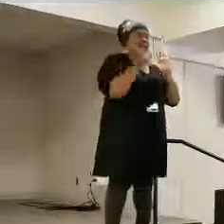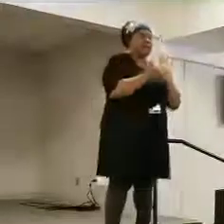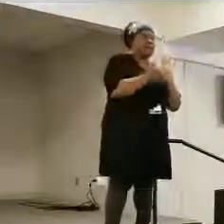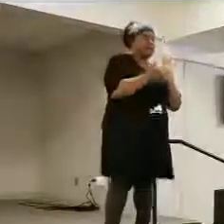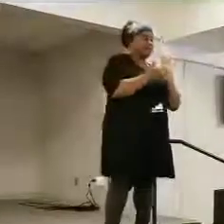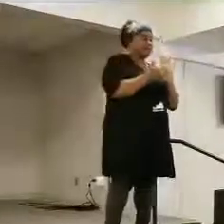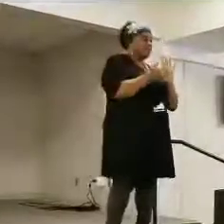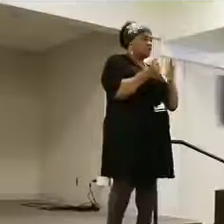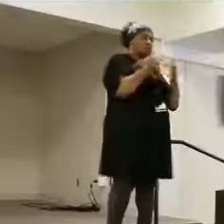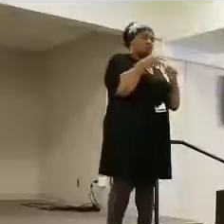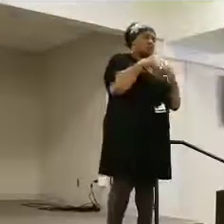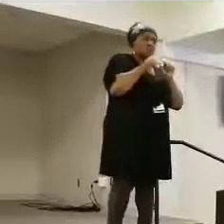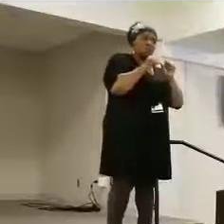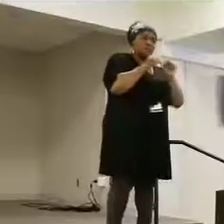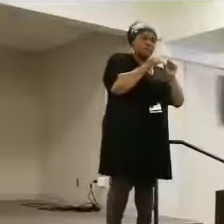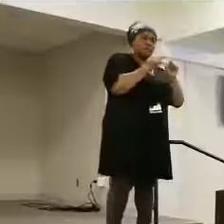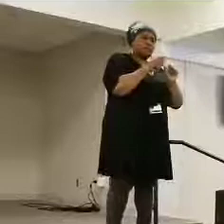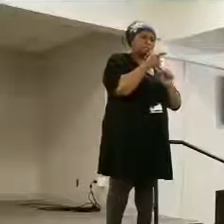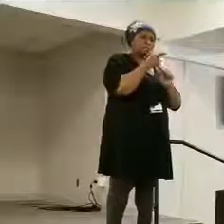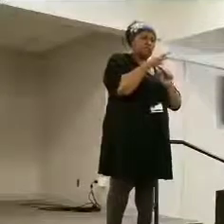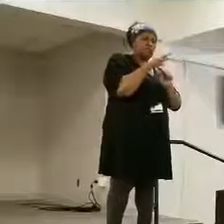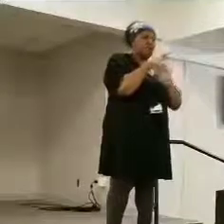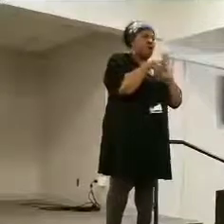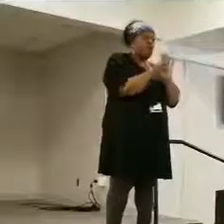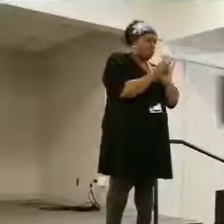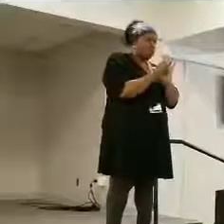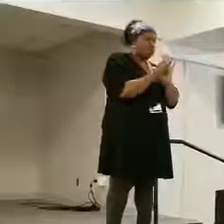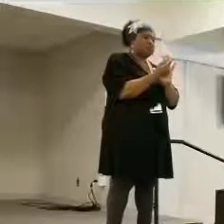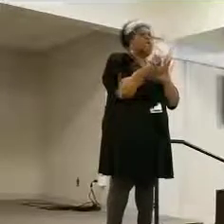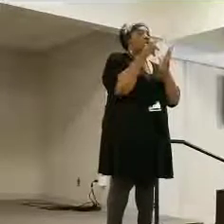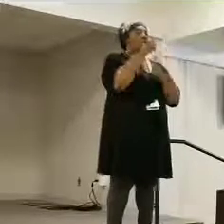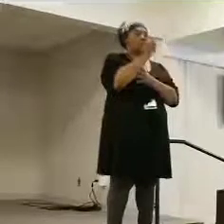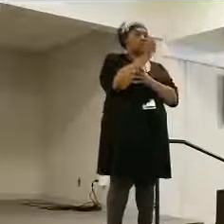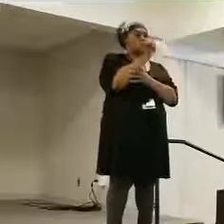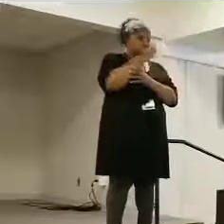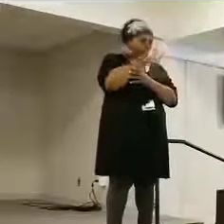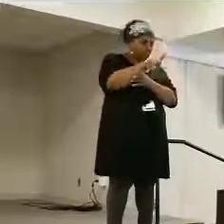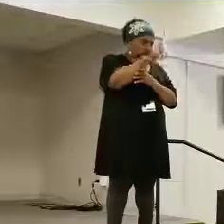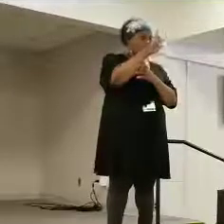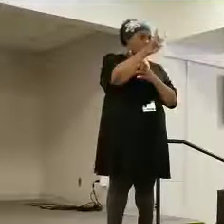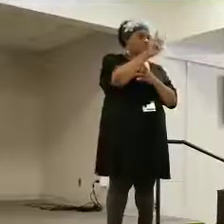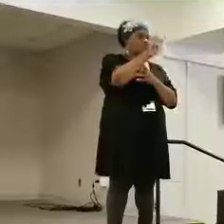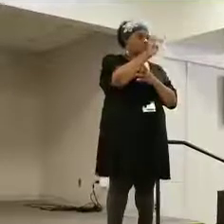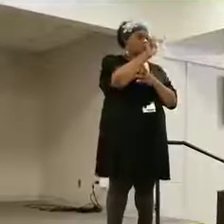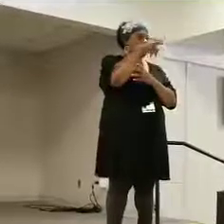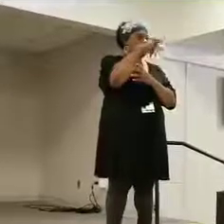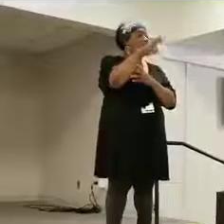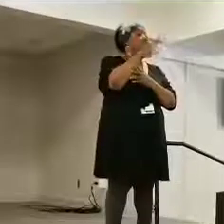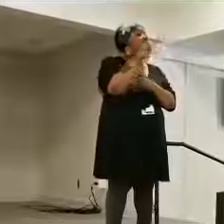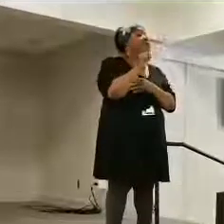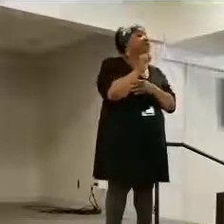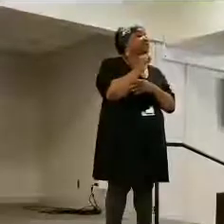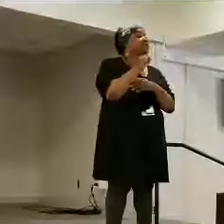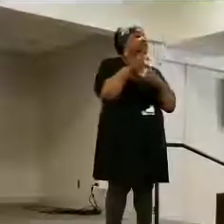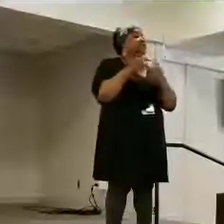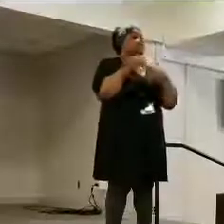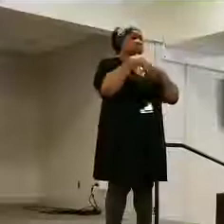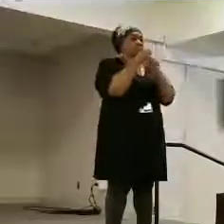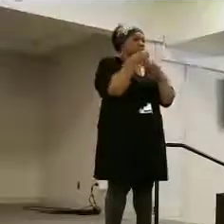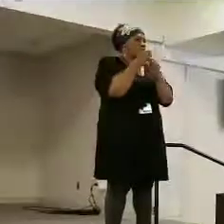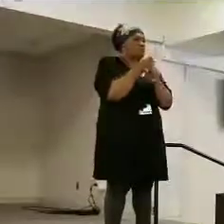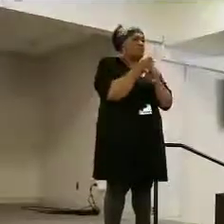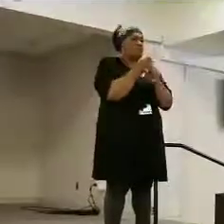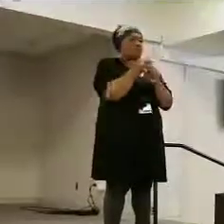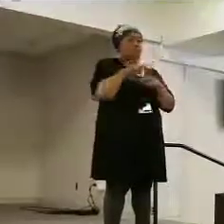hours or more. Tropical depressions form when the system begins to spin around the